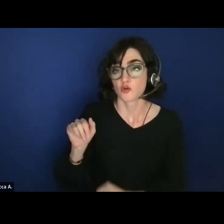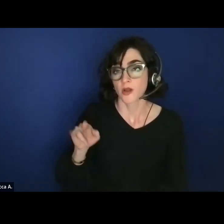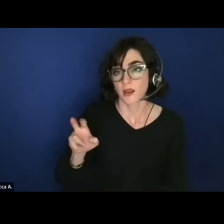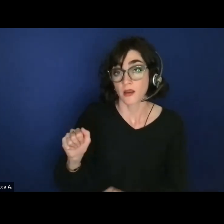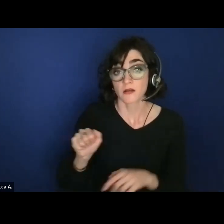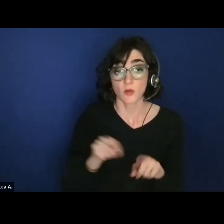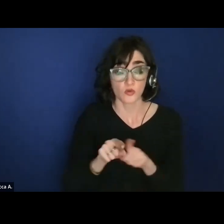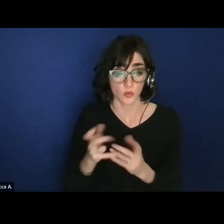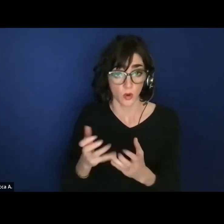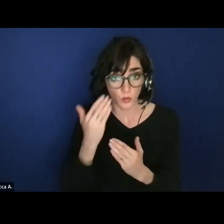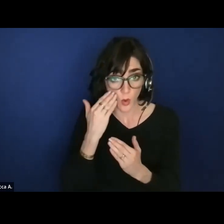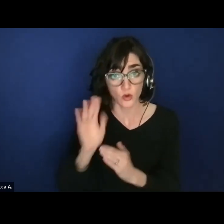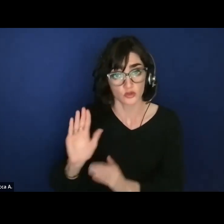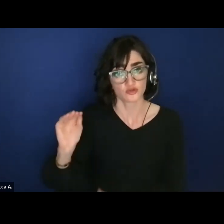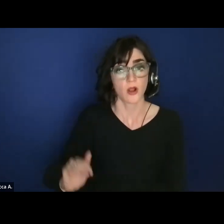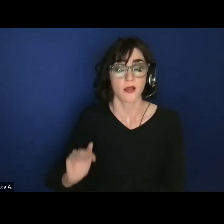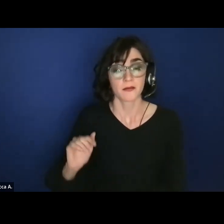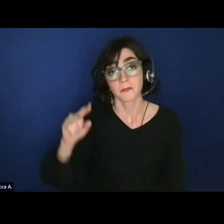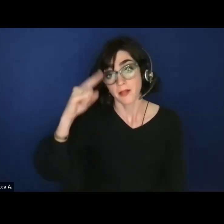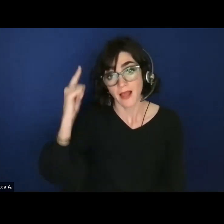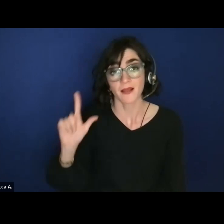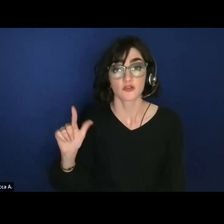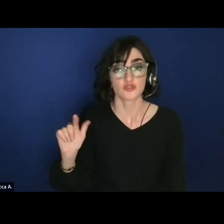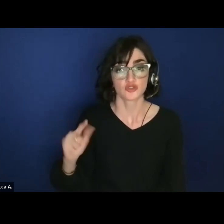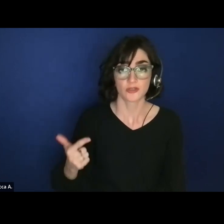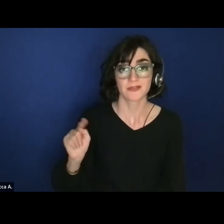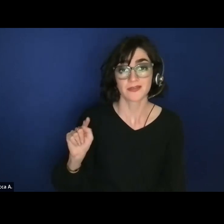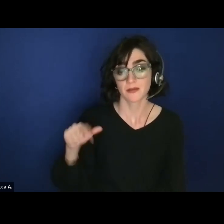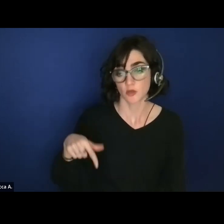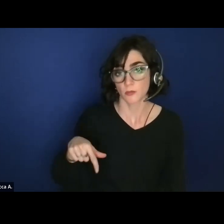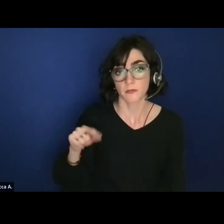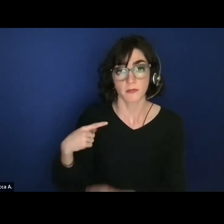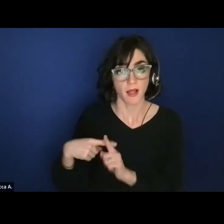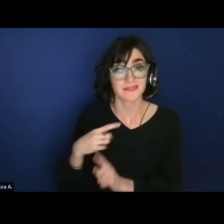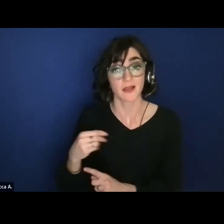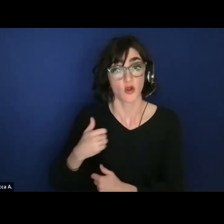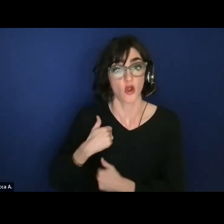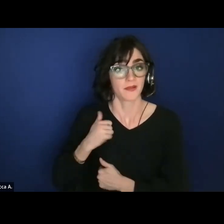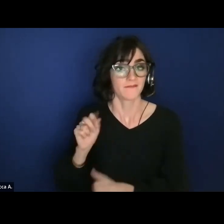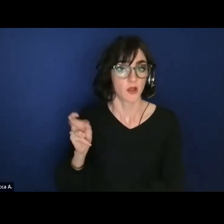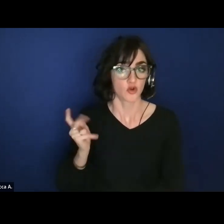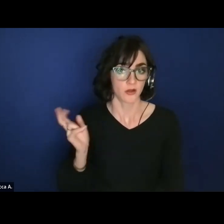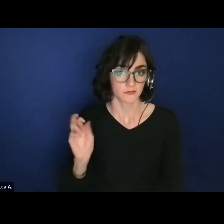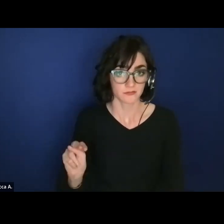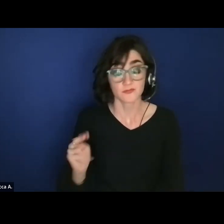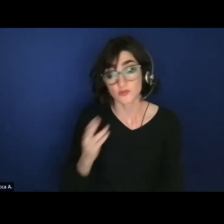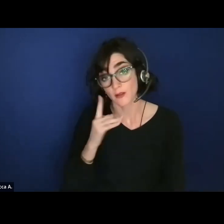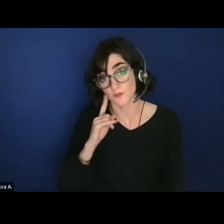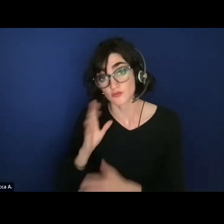her child is Black, LGBTQ+, and an Army veteran. So thank you, Marie, for sharing that in the